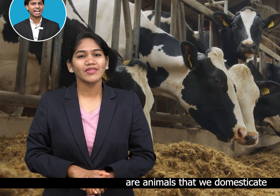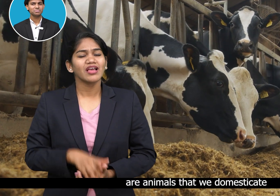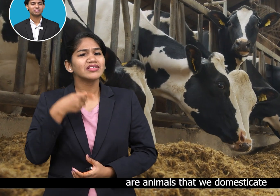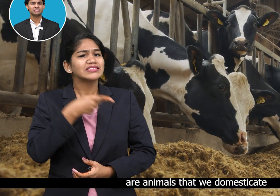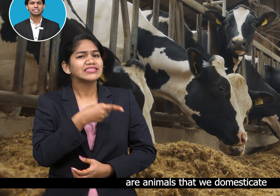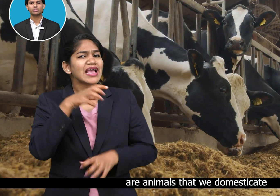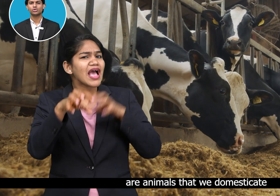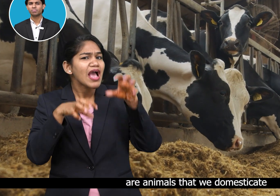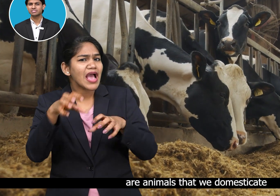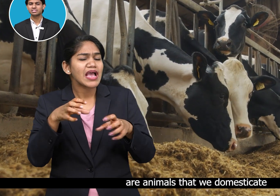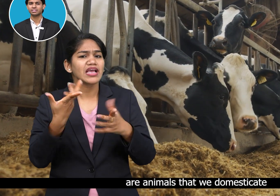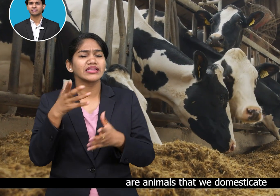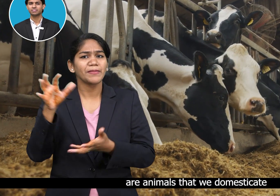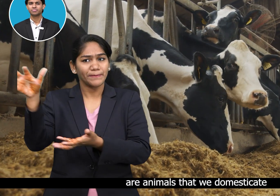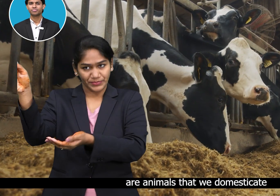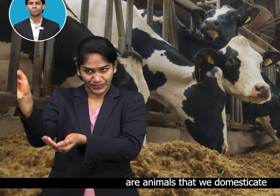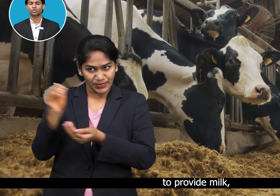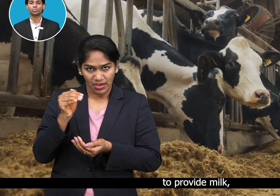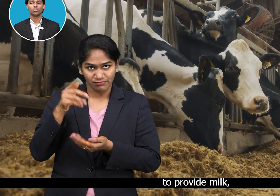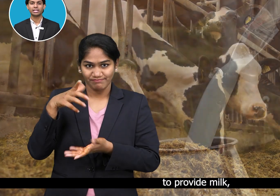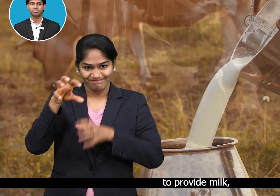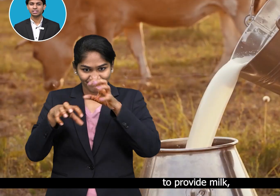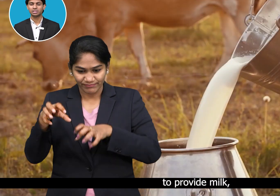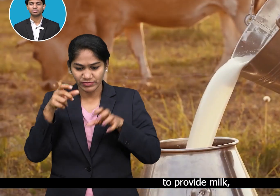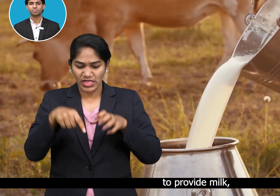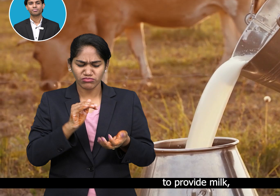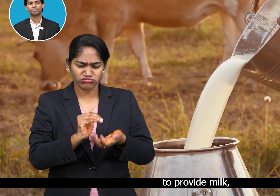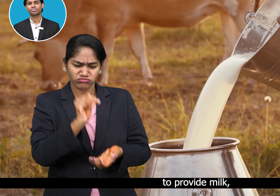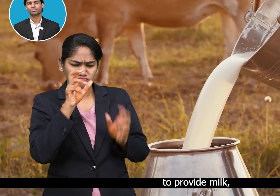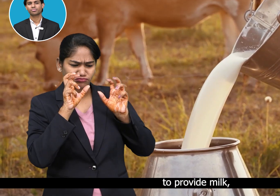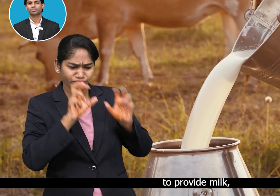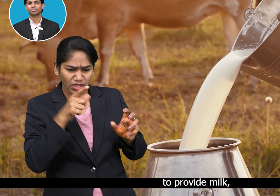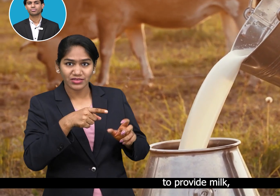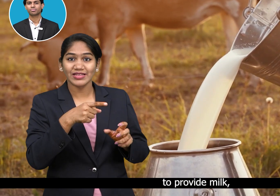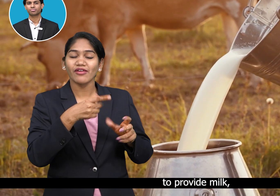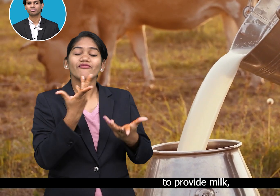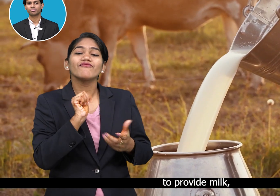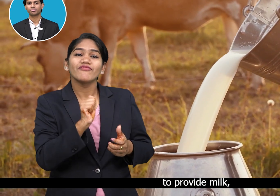are animals that we domesticate to provide milk,